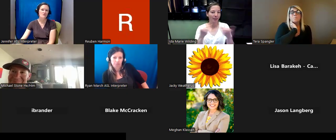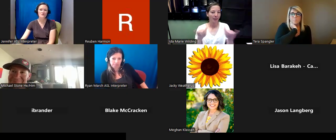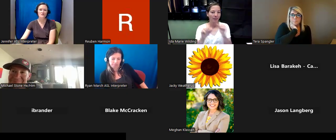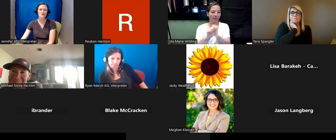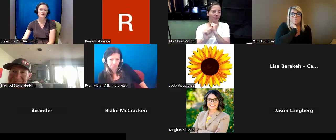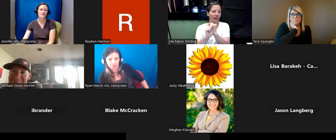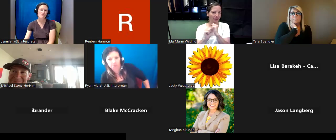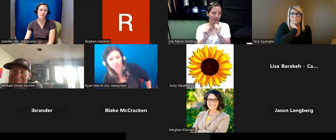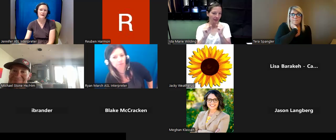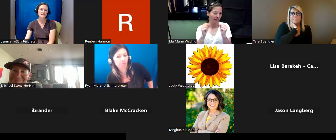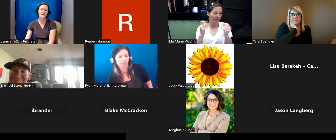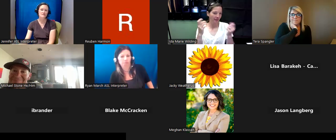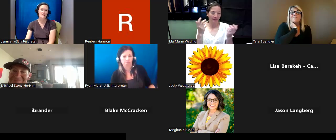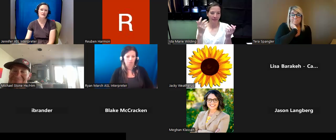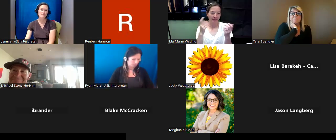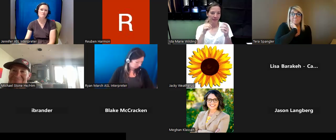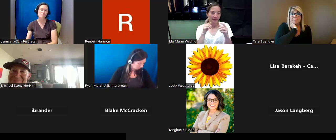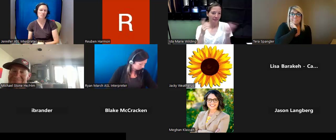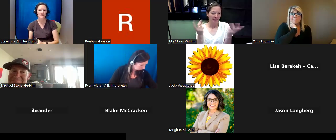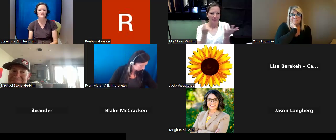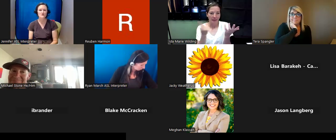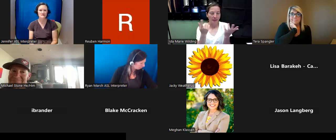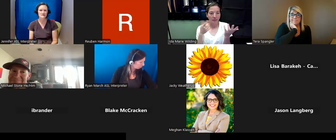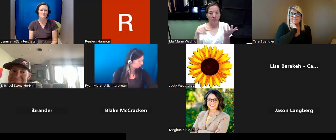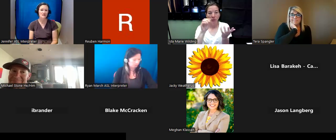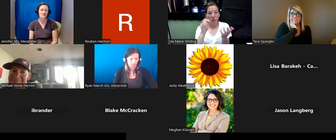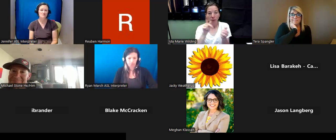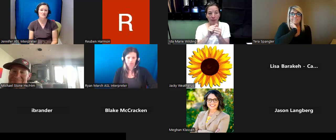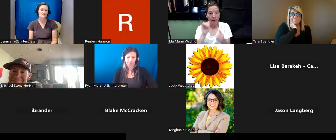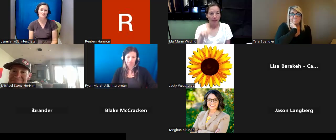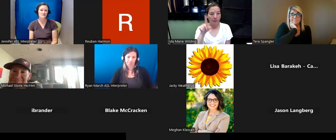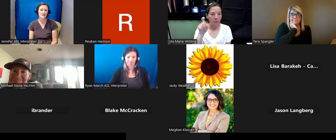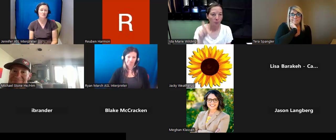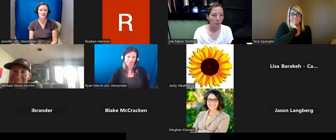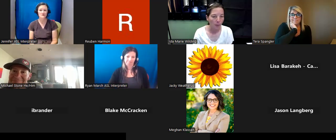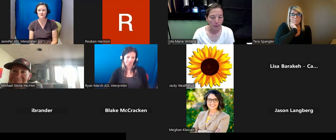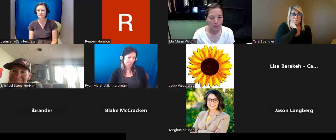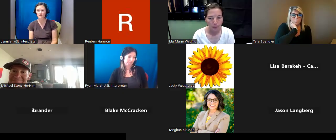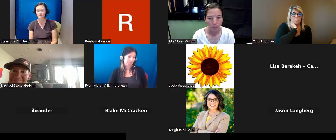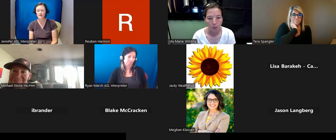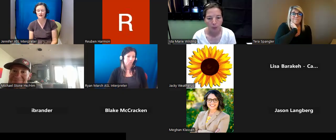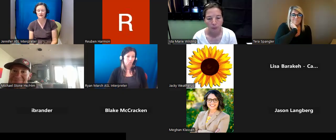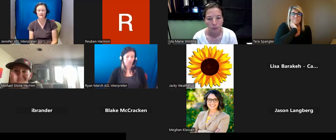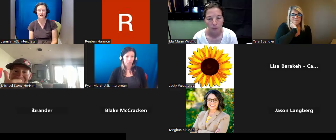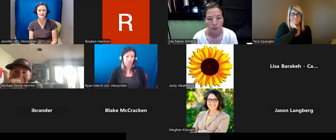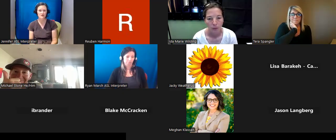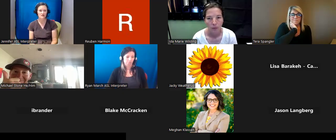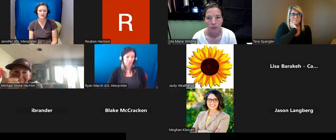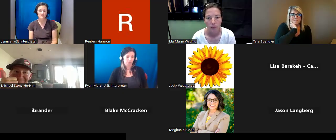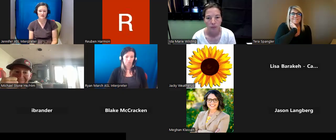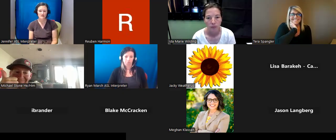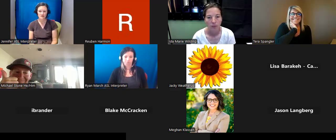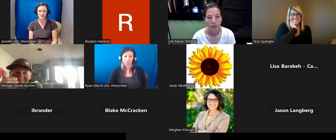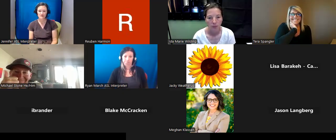new logo, and at the same time, just you just that will be also used on flyers as